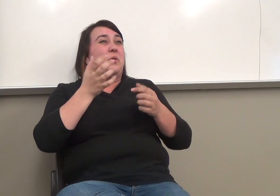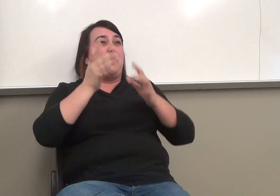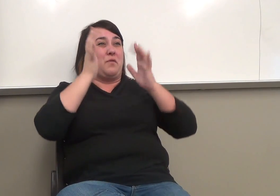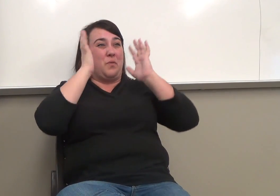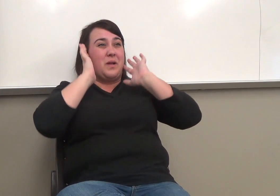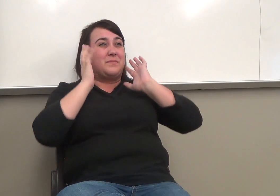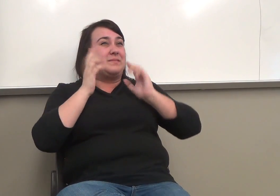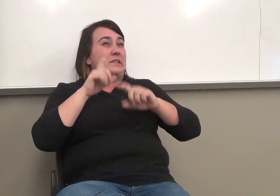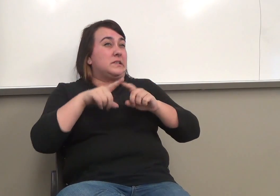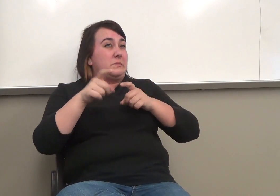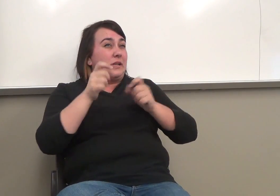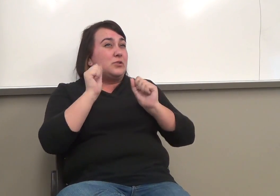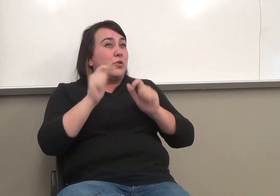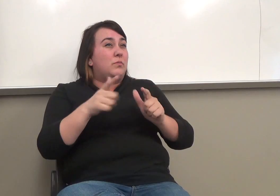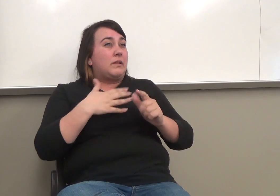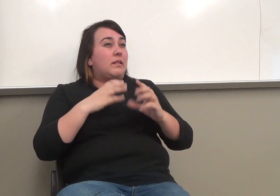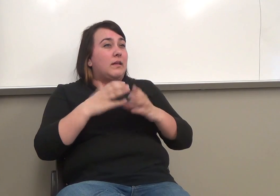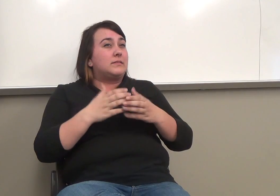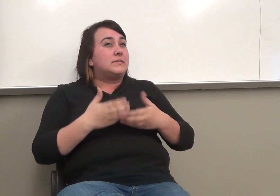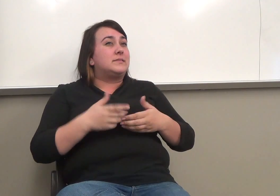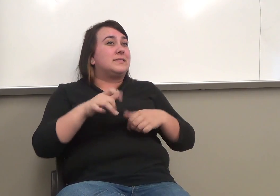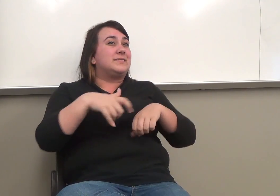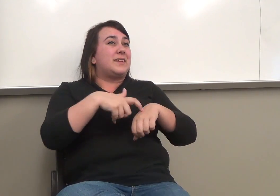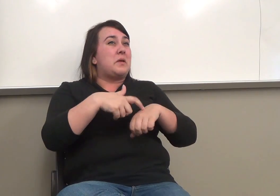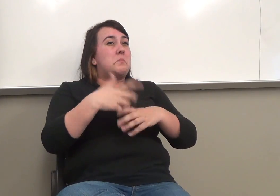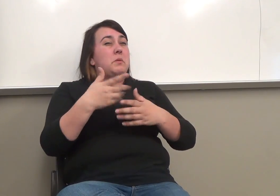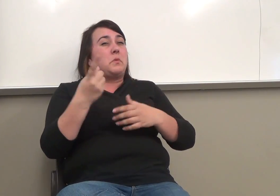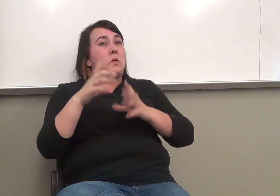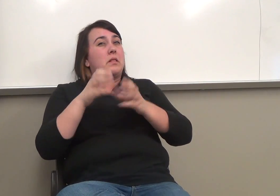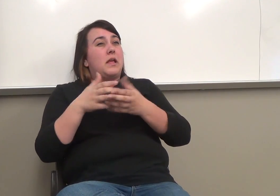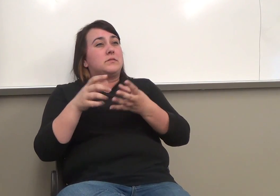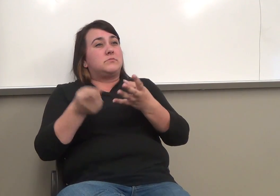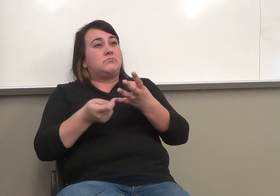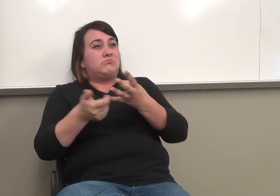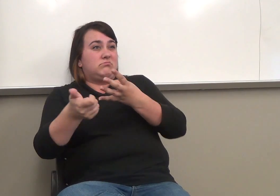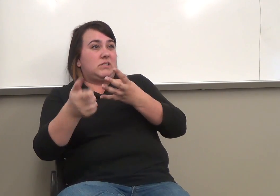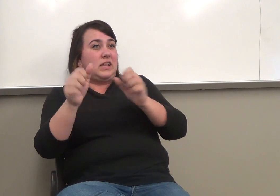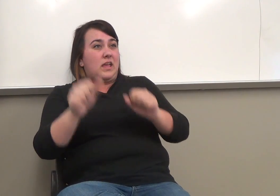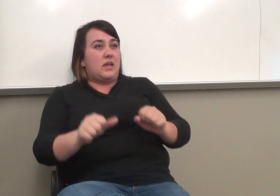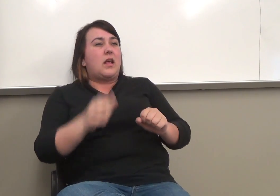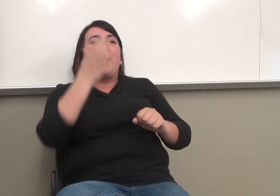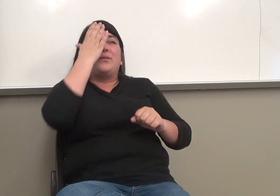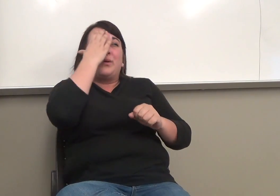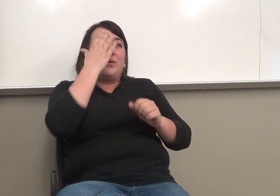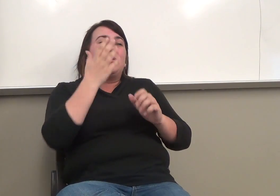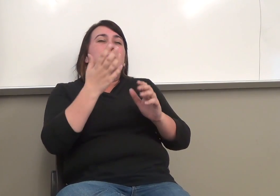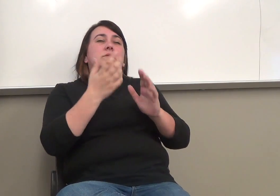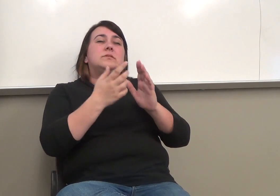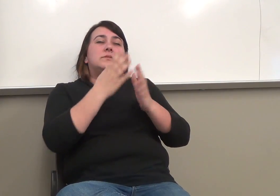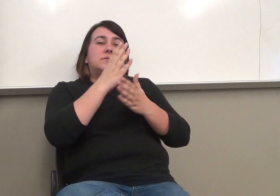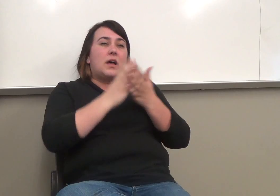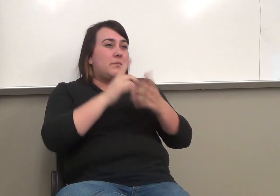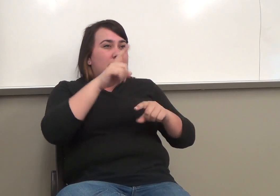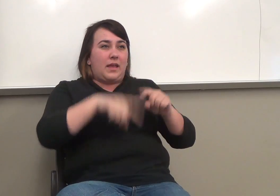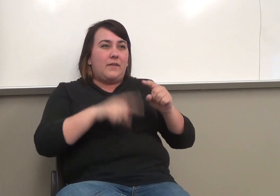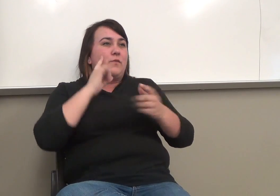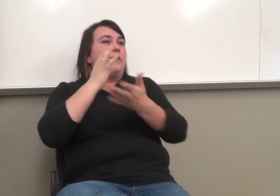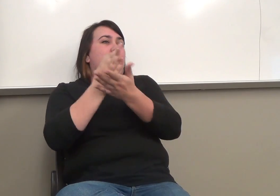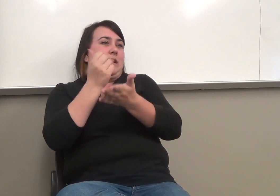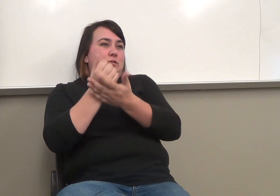chew, and if you can drop a class, I know some people can't because you need to have X number of units to get financial aid or play